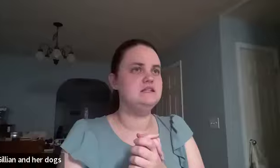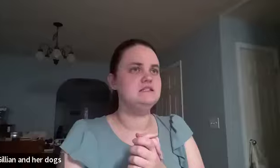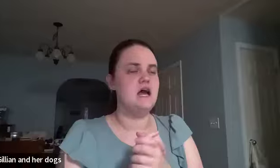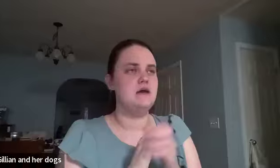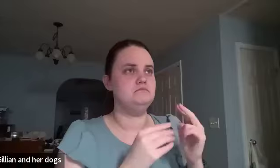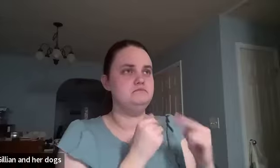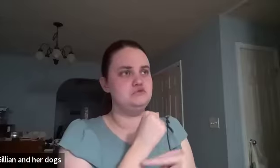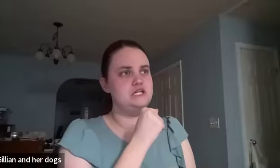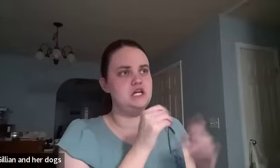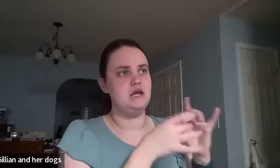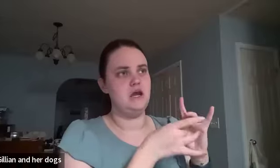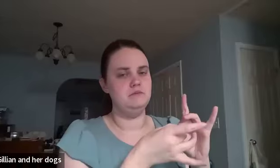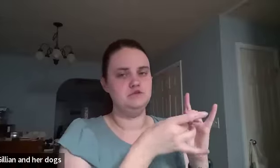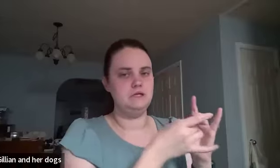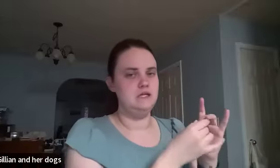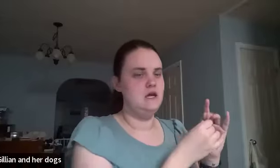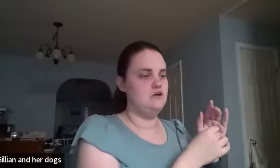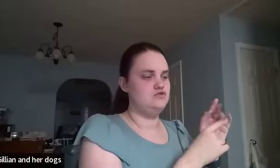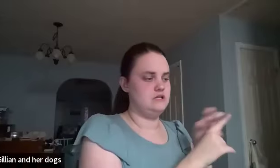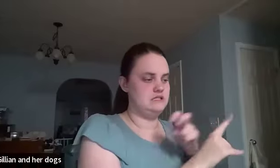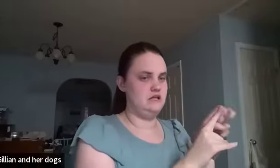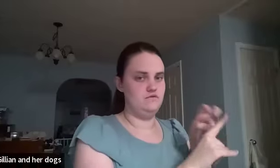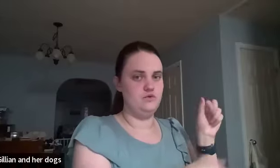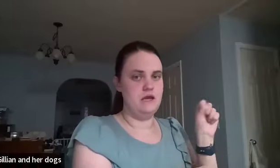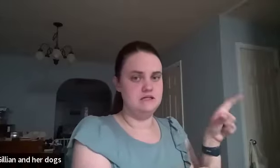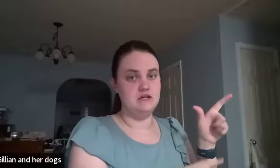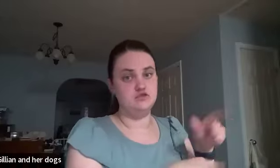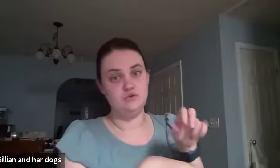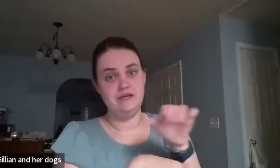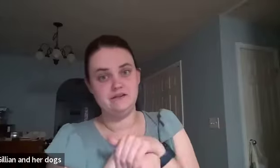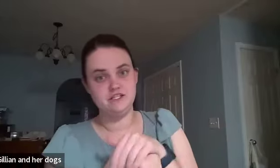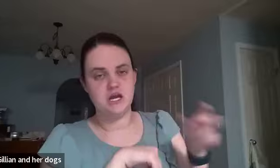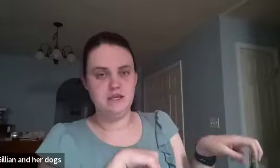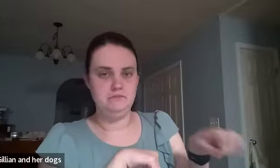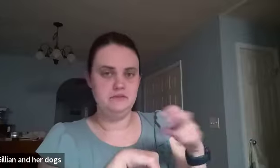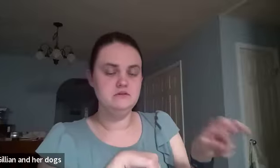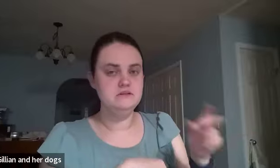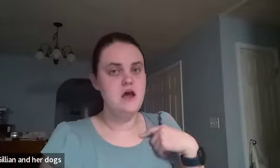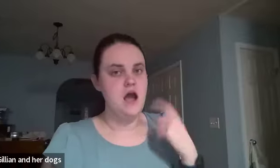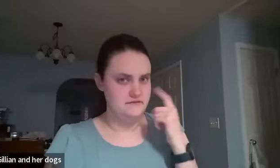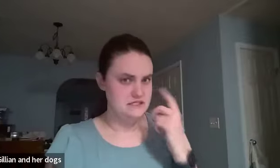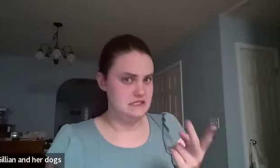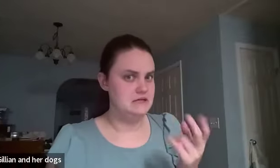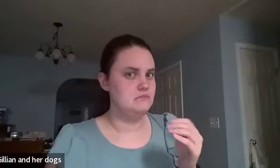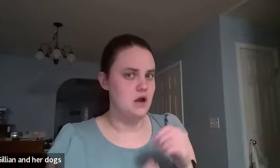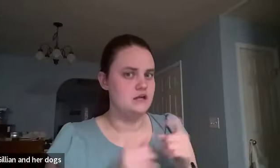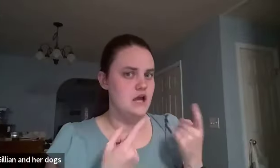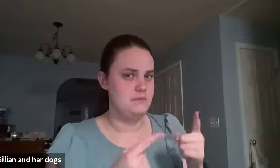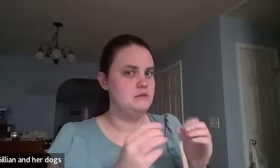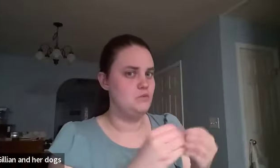it's that bridge kind of coming between translating through ASL to English kind of build. I've seen it kind of happening